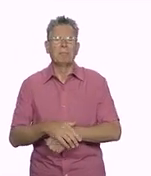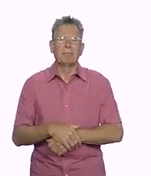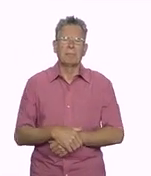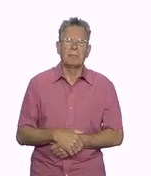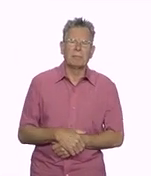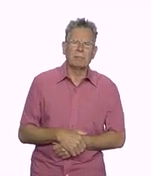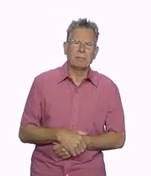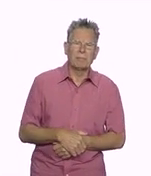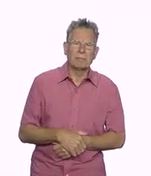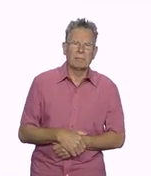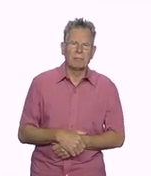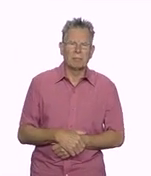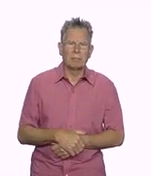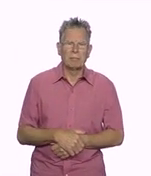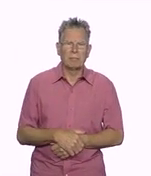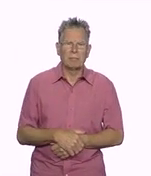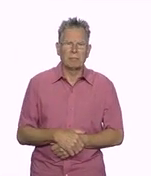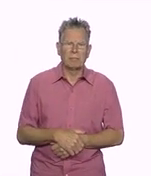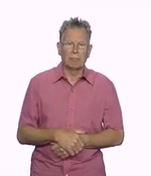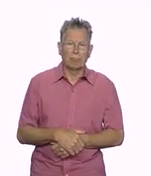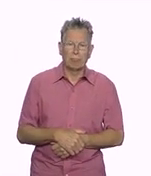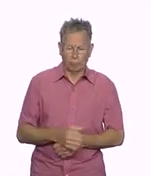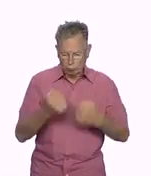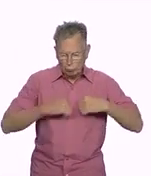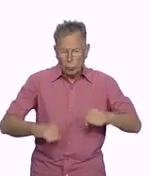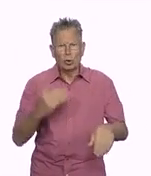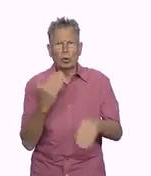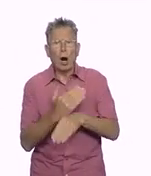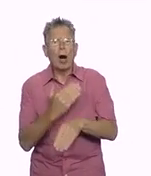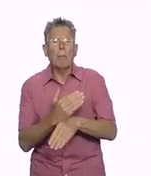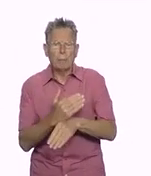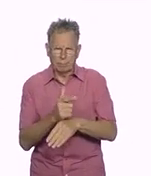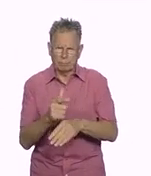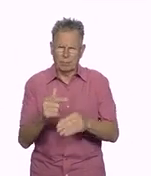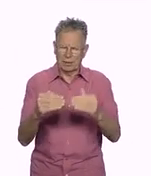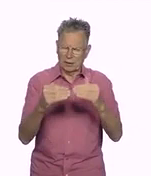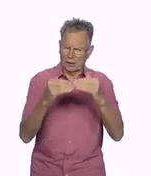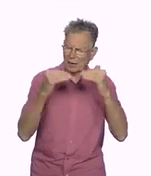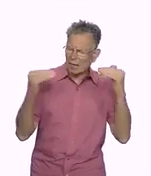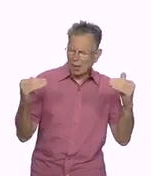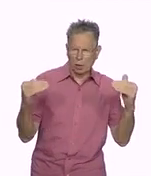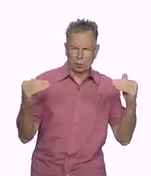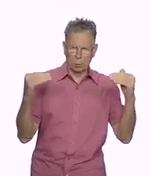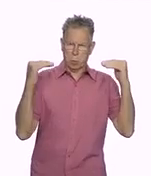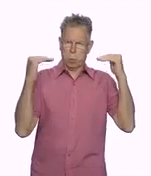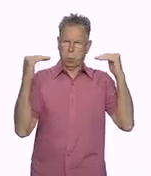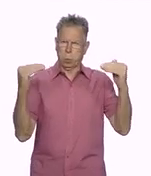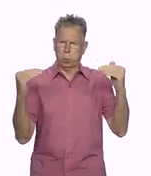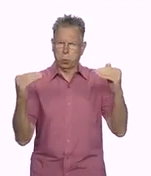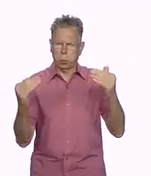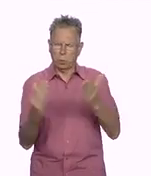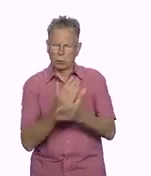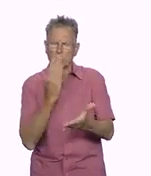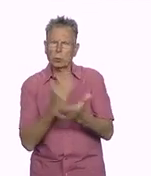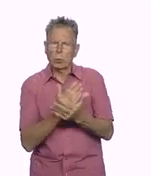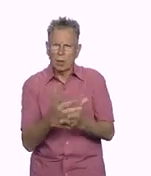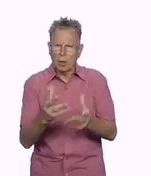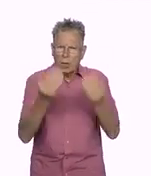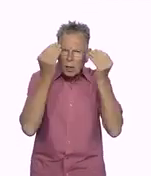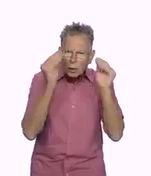Our job is to set standards oversee the education and training of doctors, and